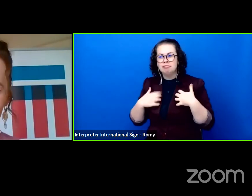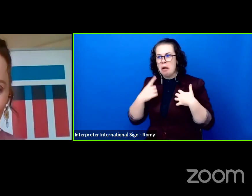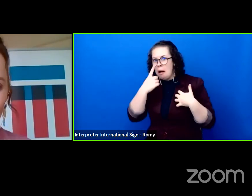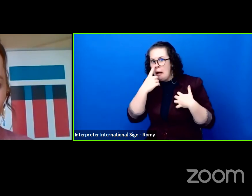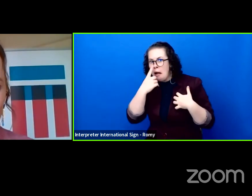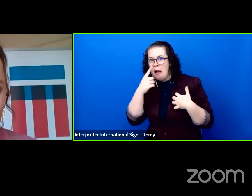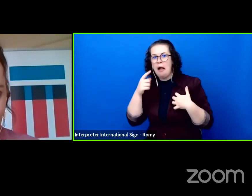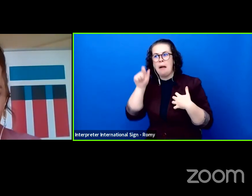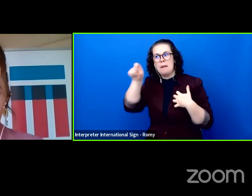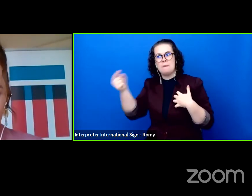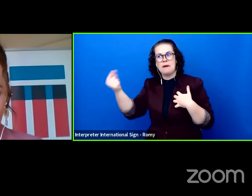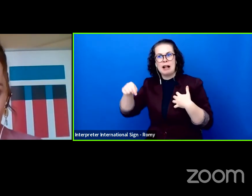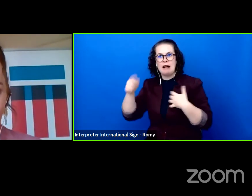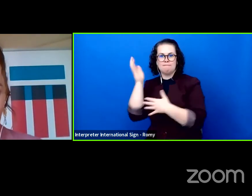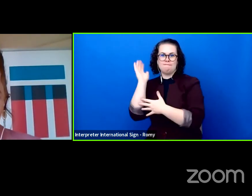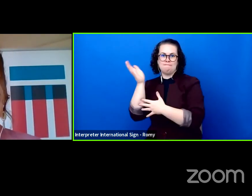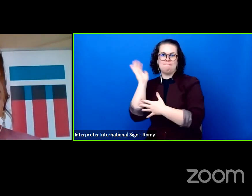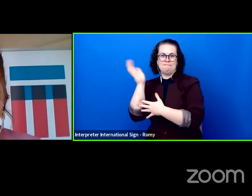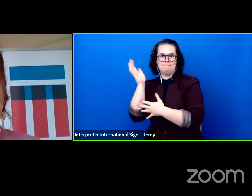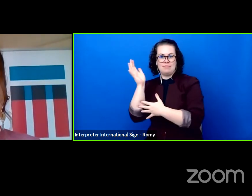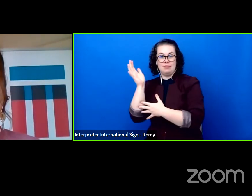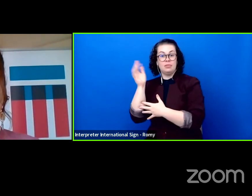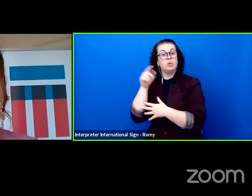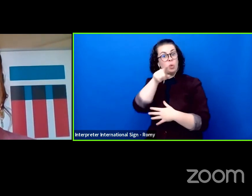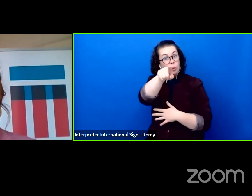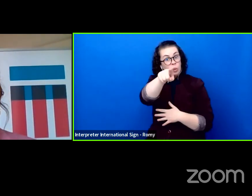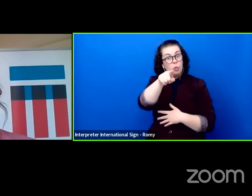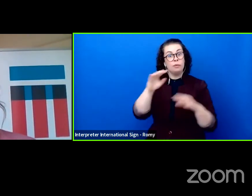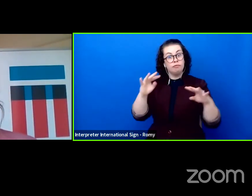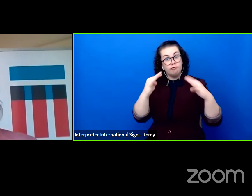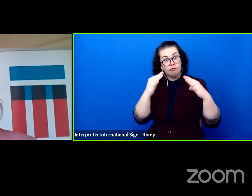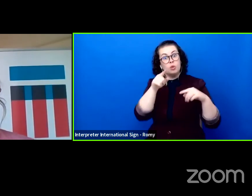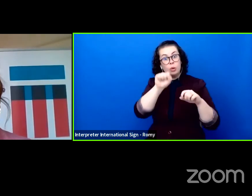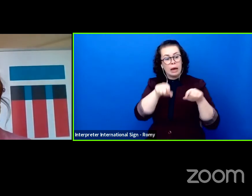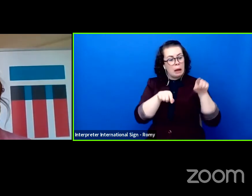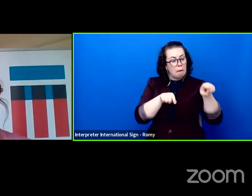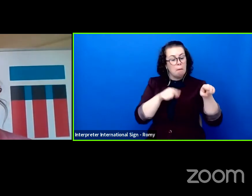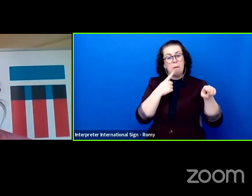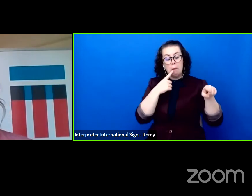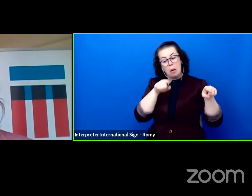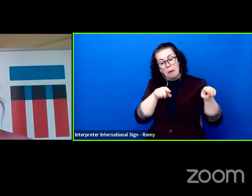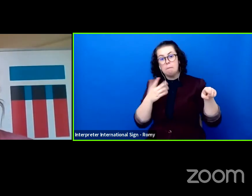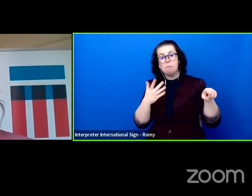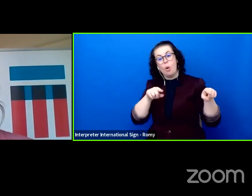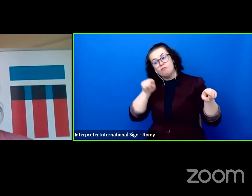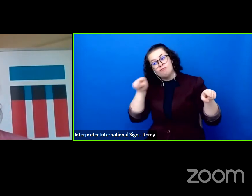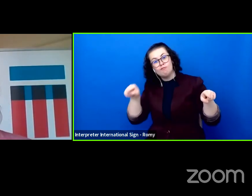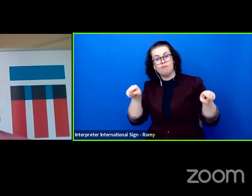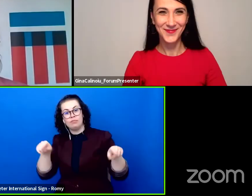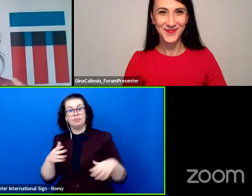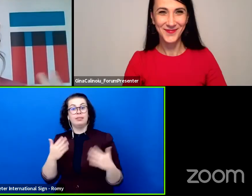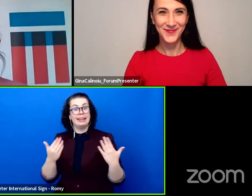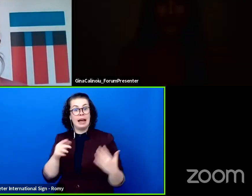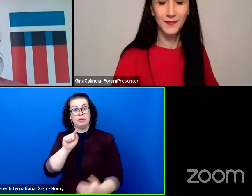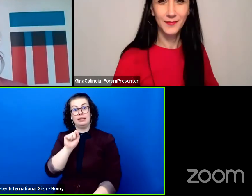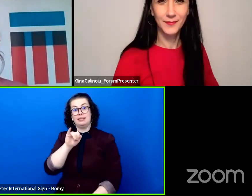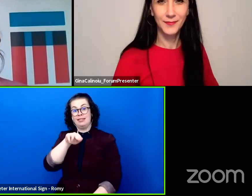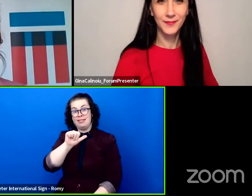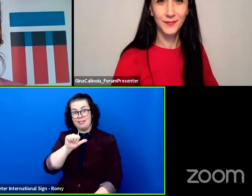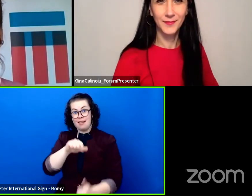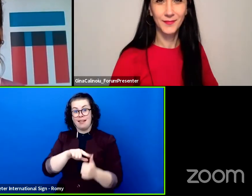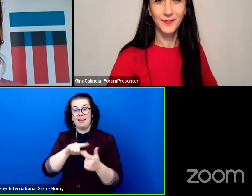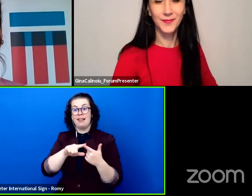these are the three sessions that you can now choose from, and now Tina and Ian will take over and explain to